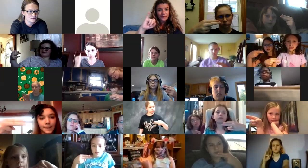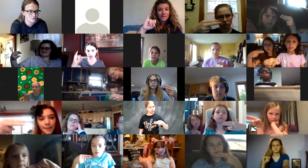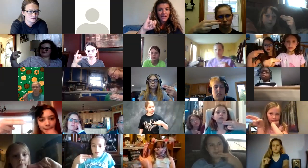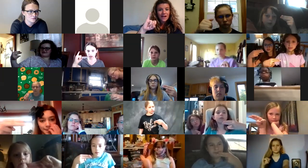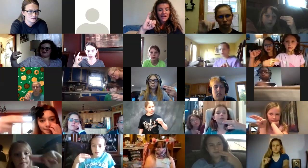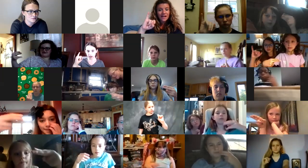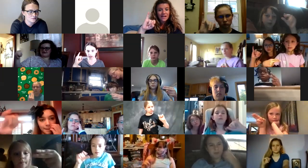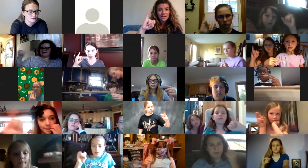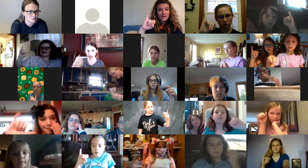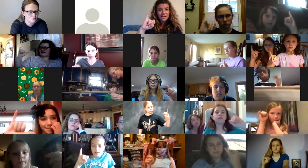I,